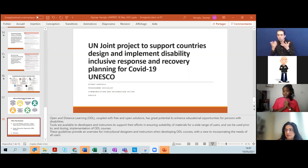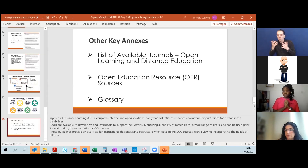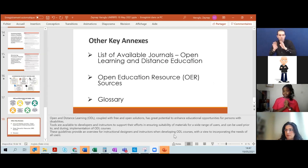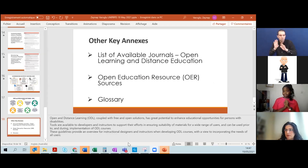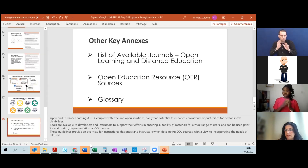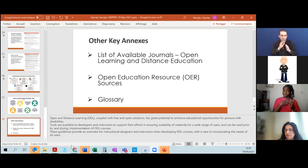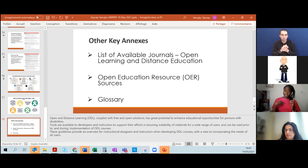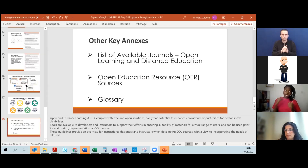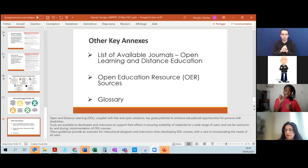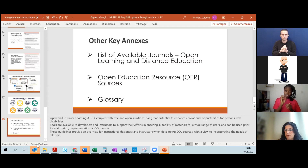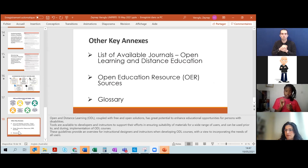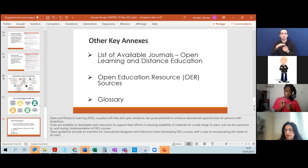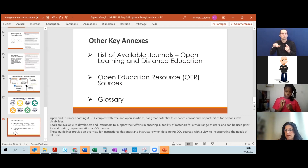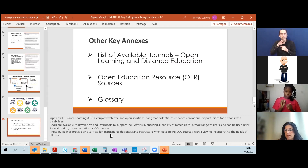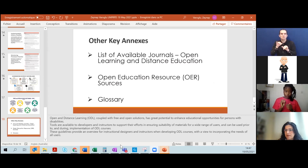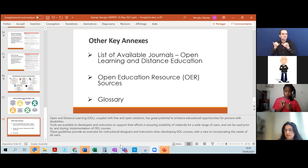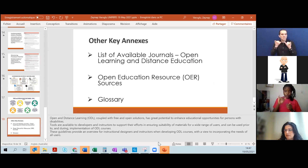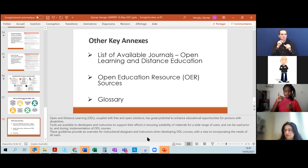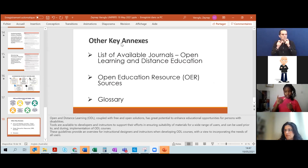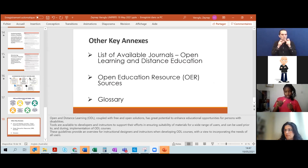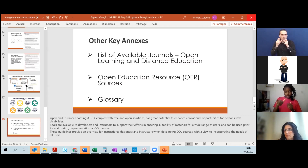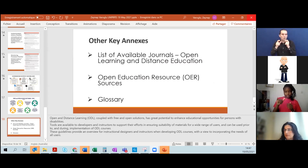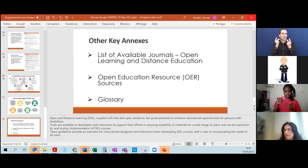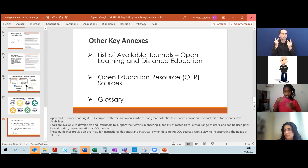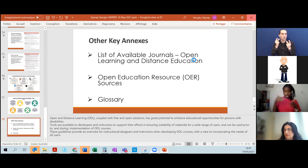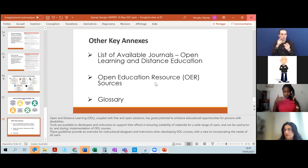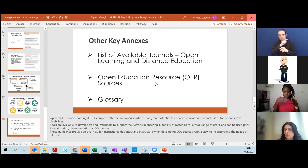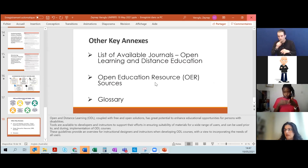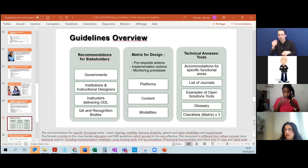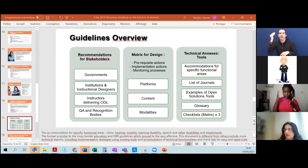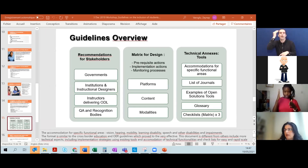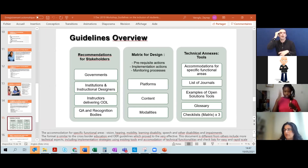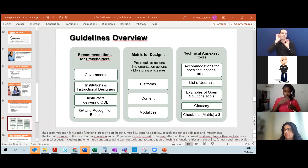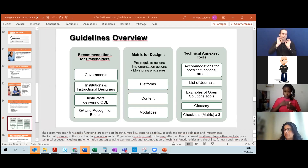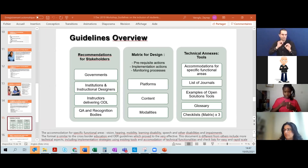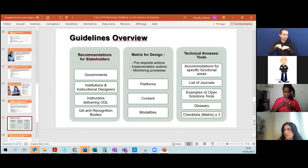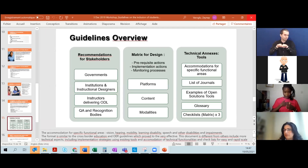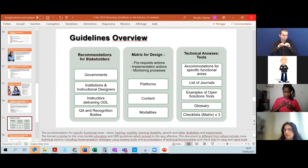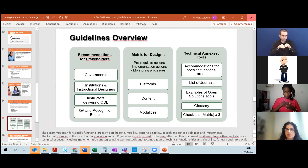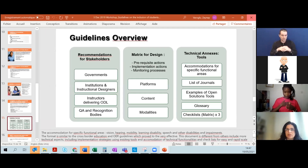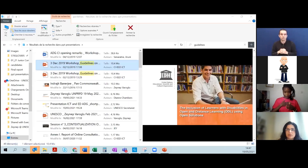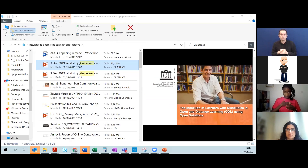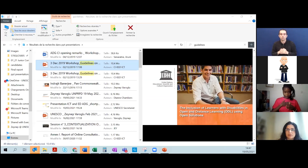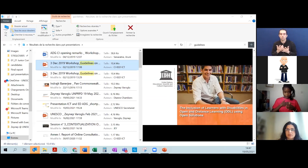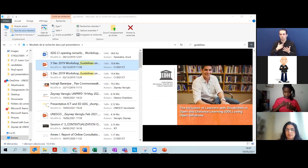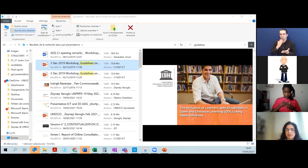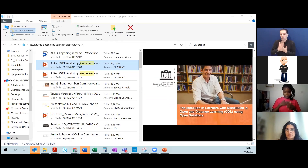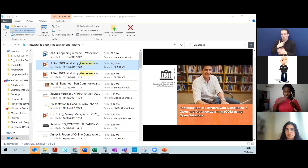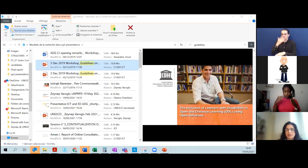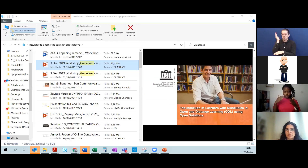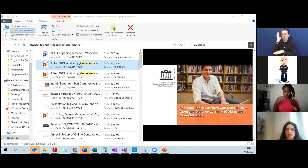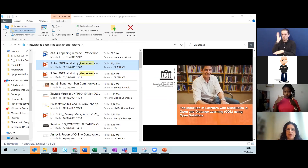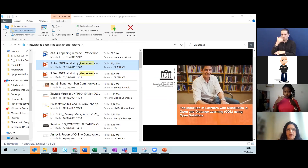And so with that, I stop my presentation. stop